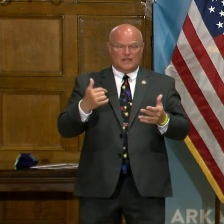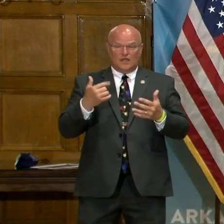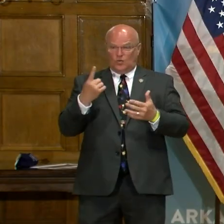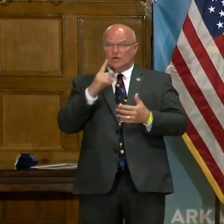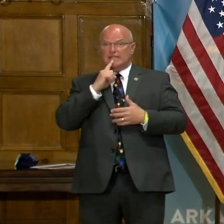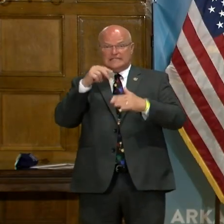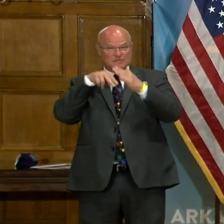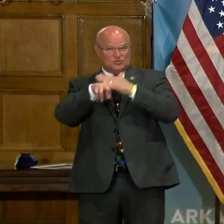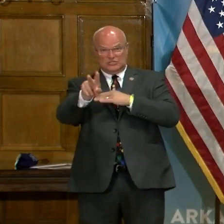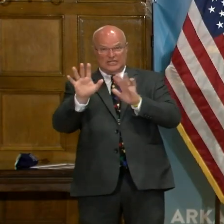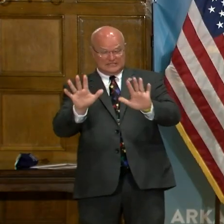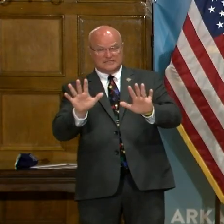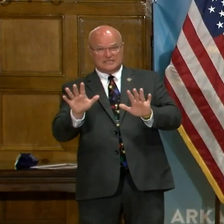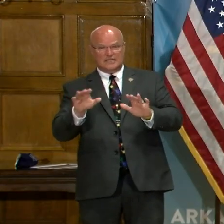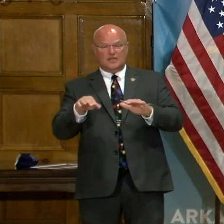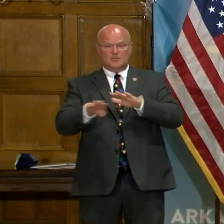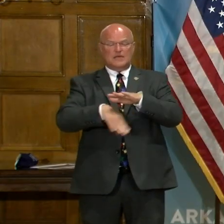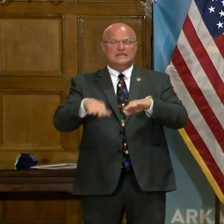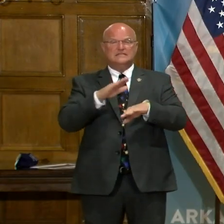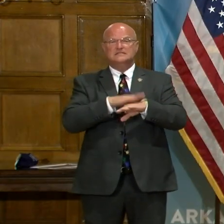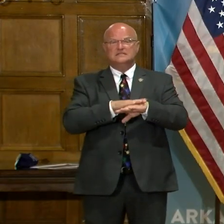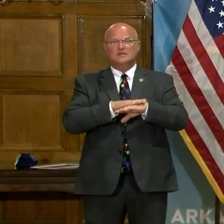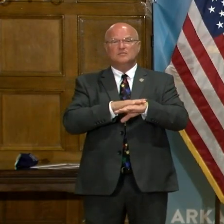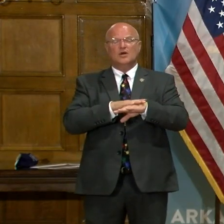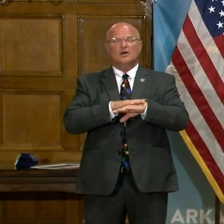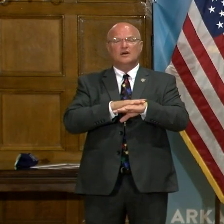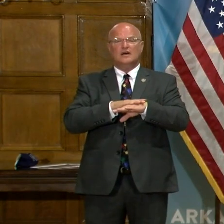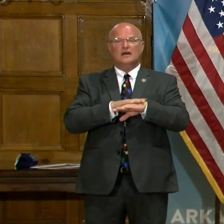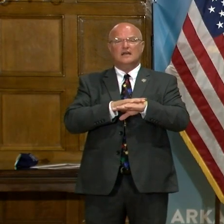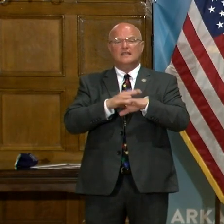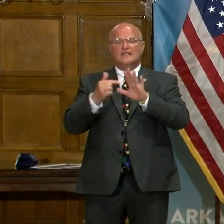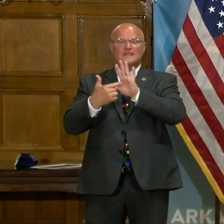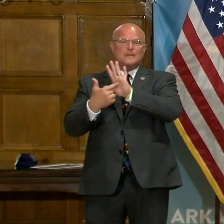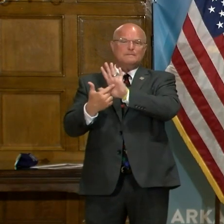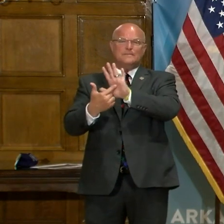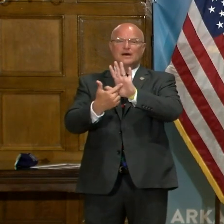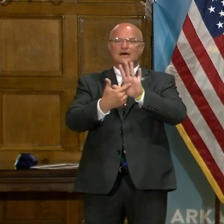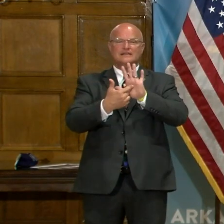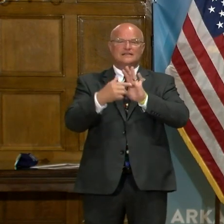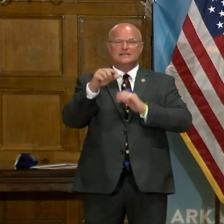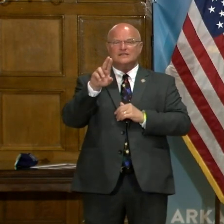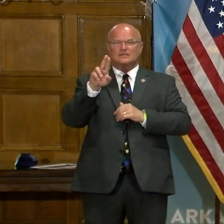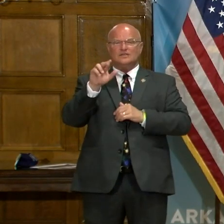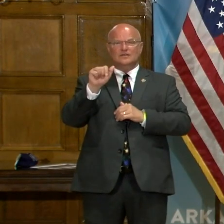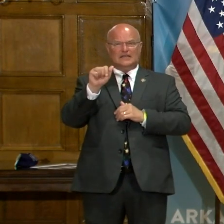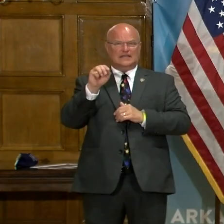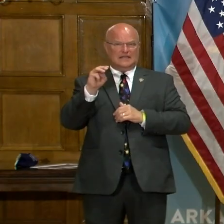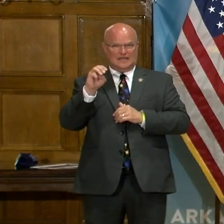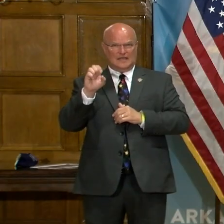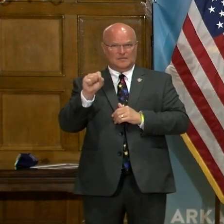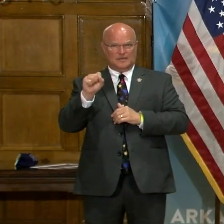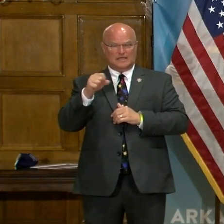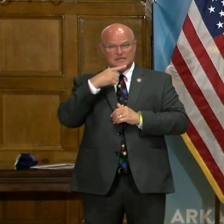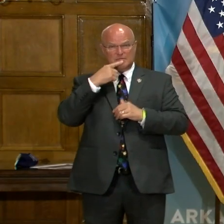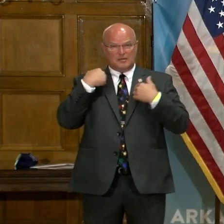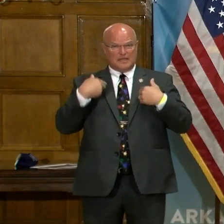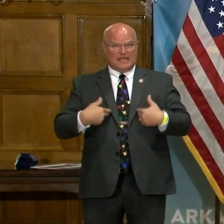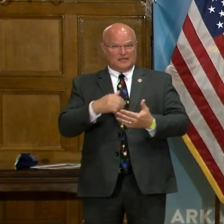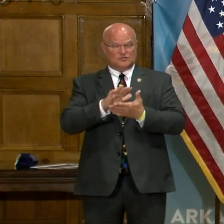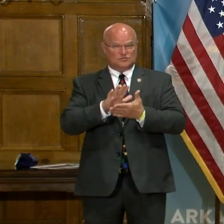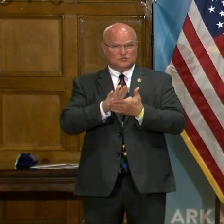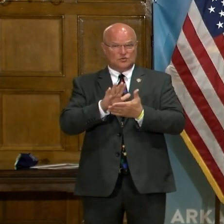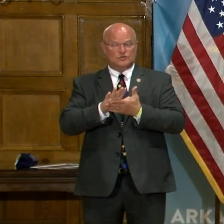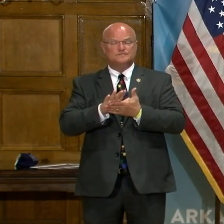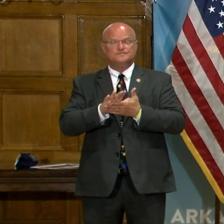one, it is a projection based upon the modeling of UAMS Public Health School,